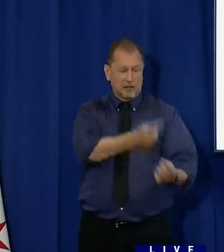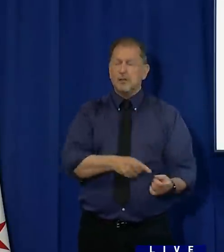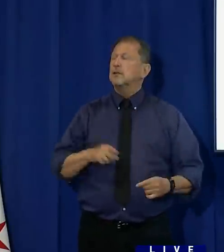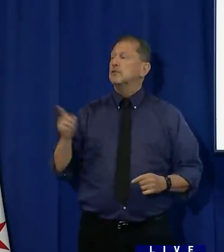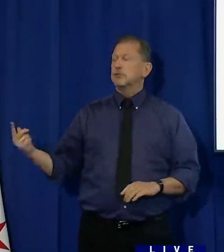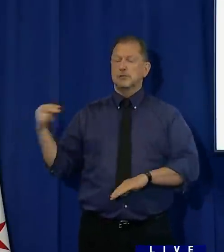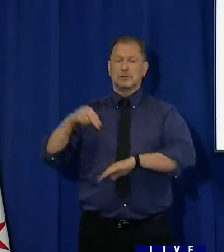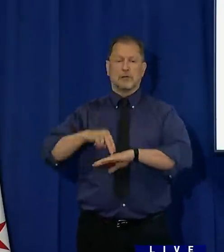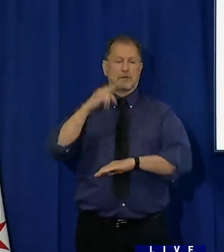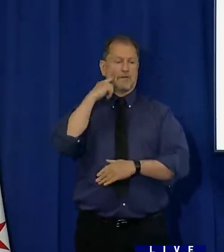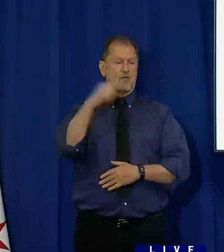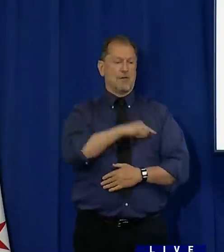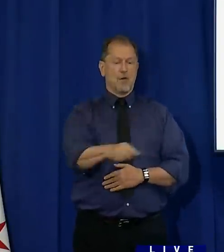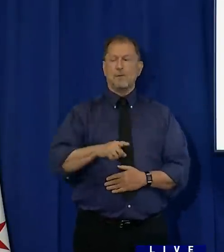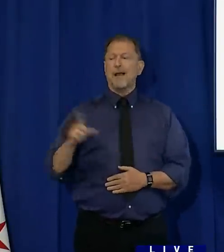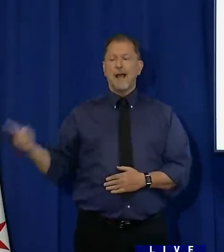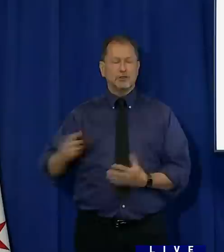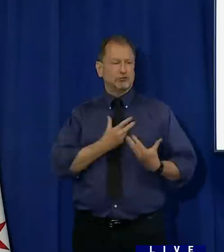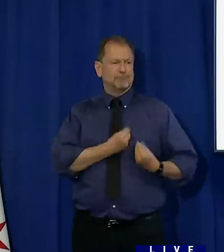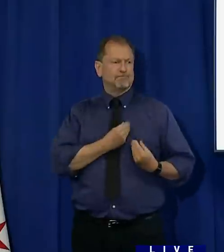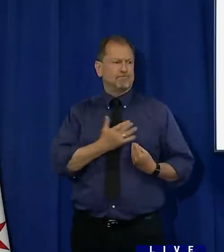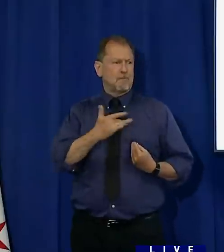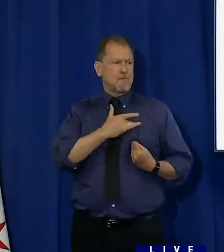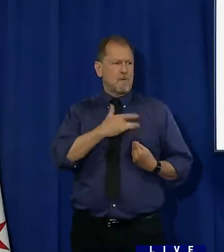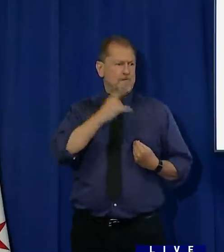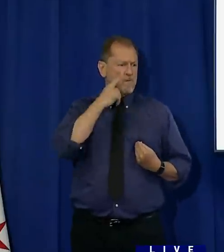and a heart for those who are seeking a way out.